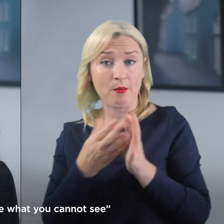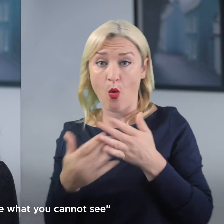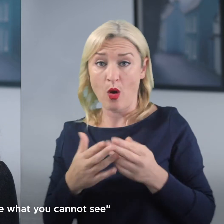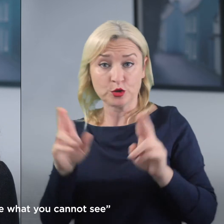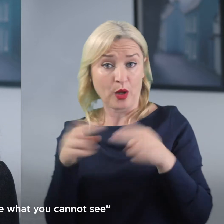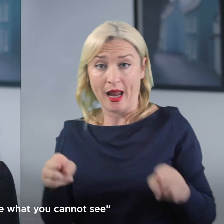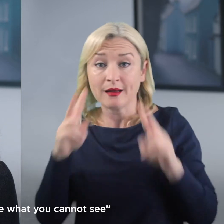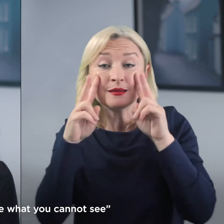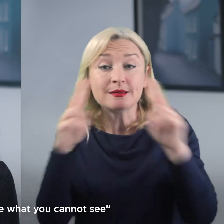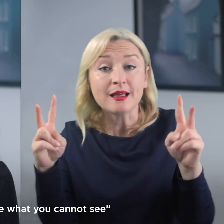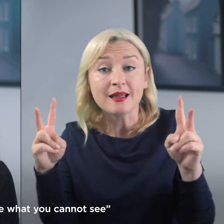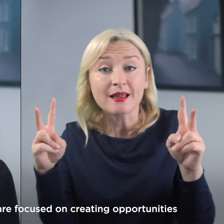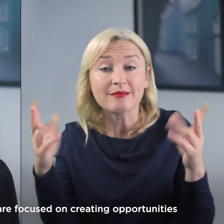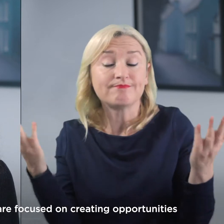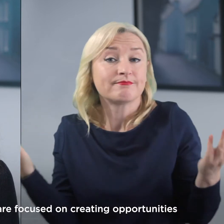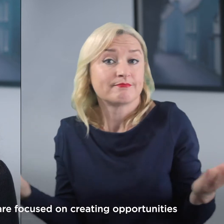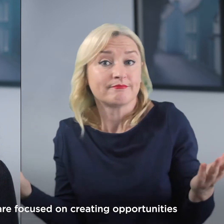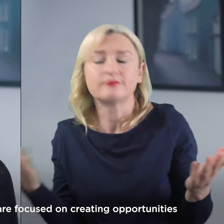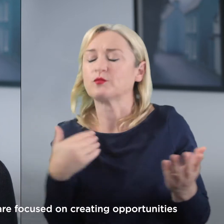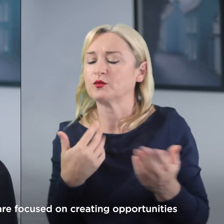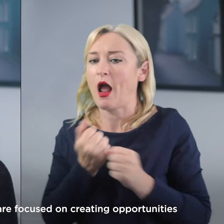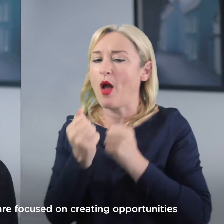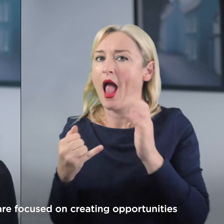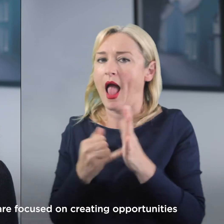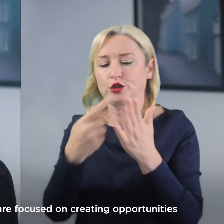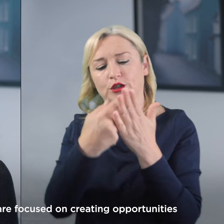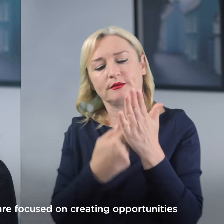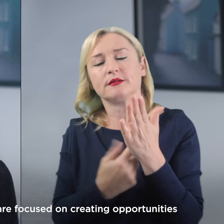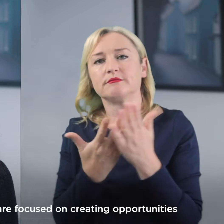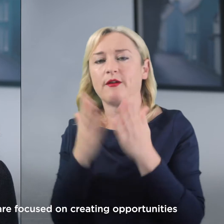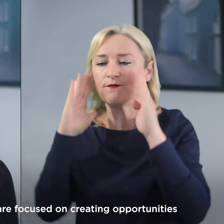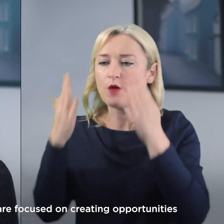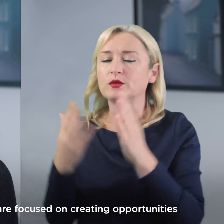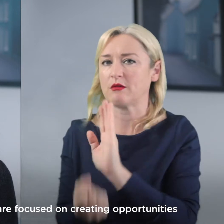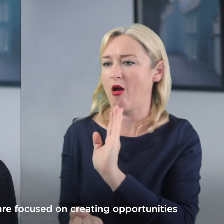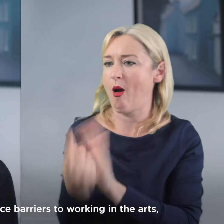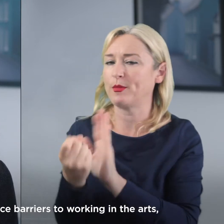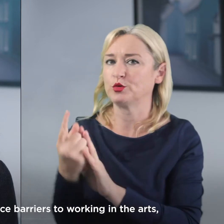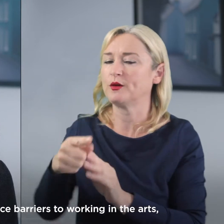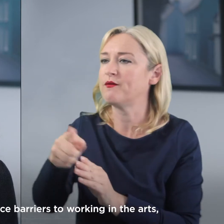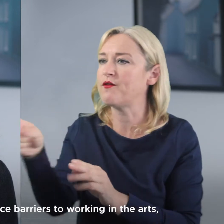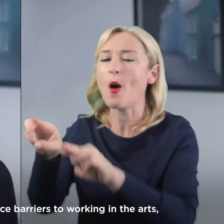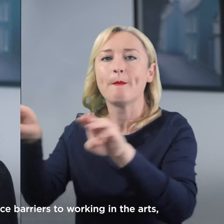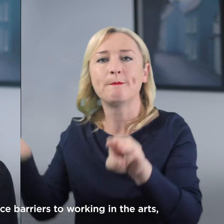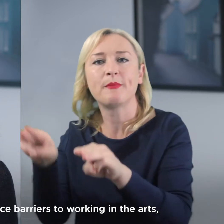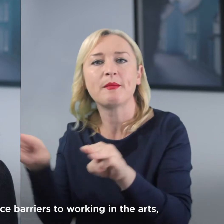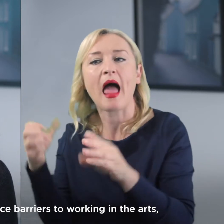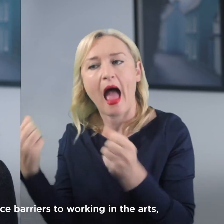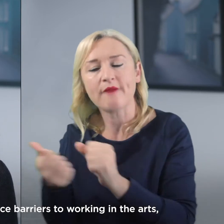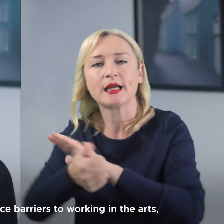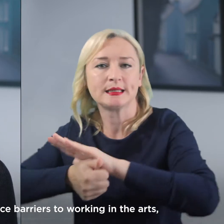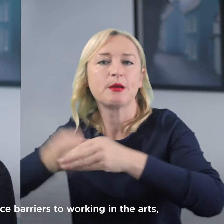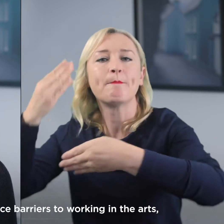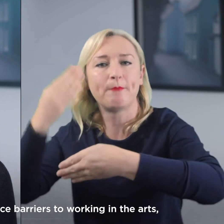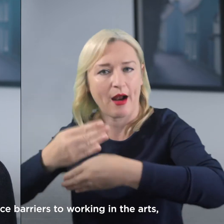what you cannot see. So a number of our actions are focused on creating opportunities for people who